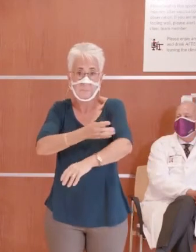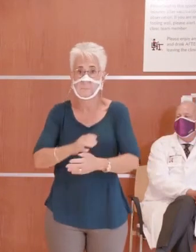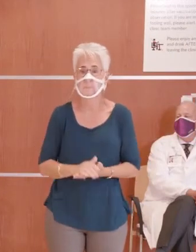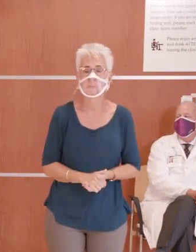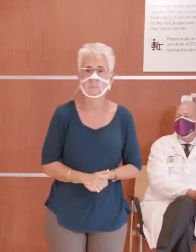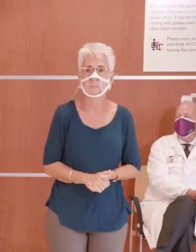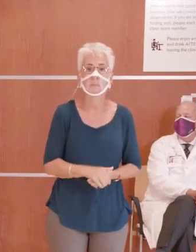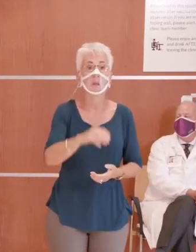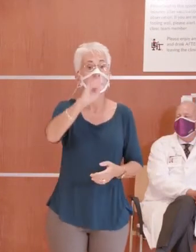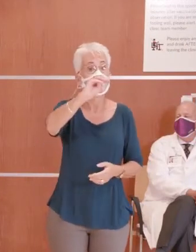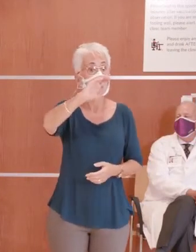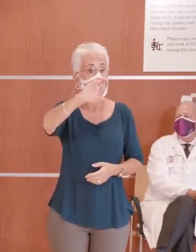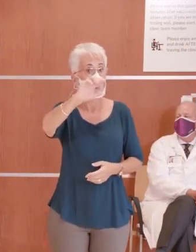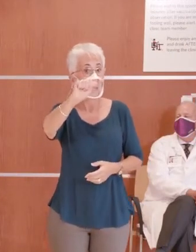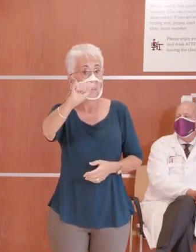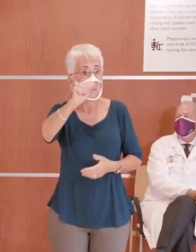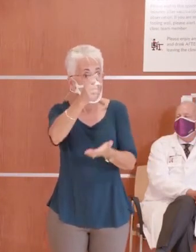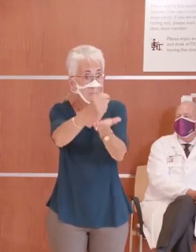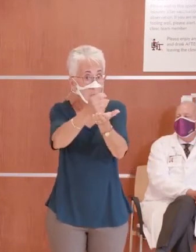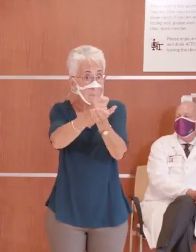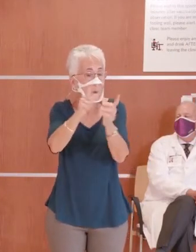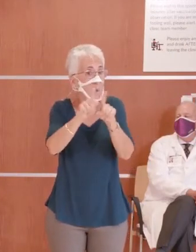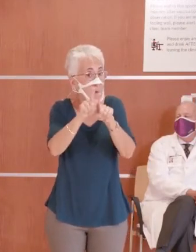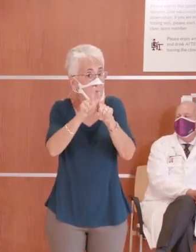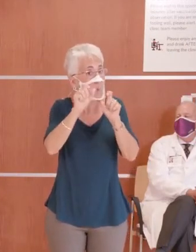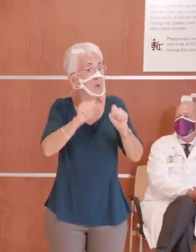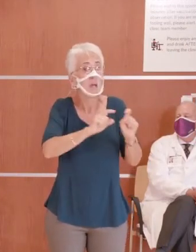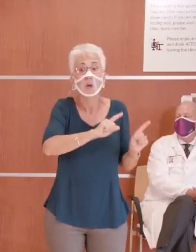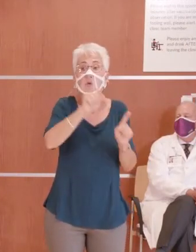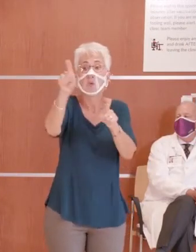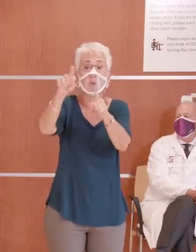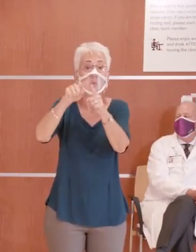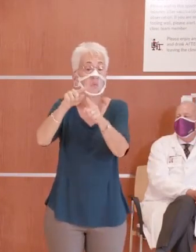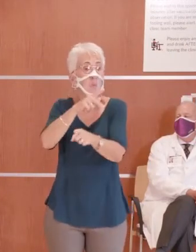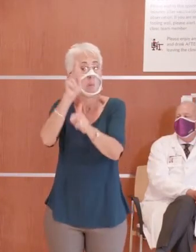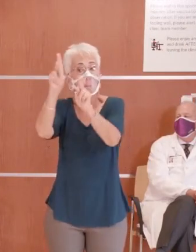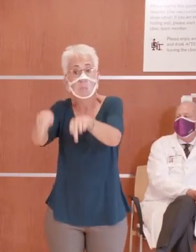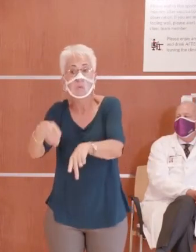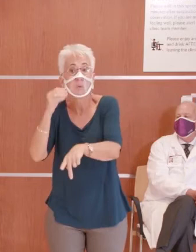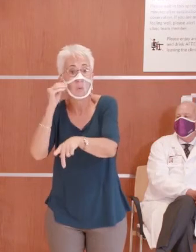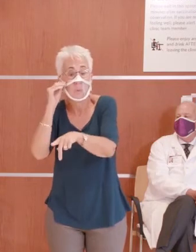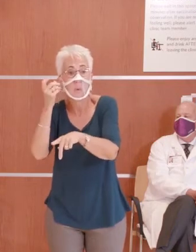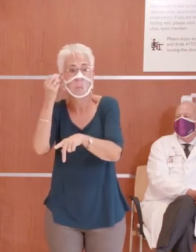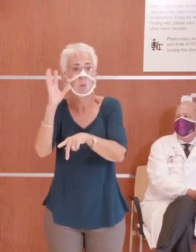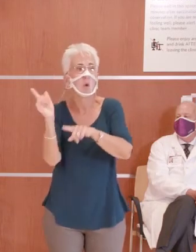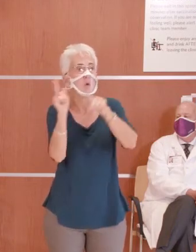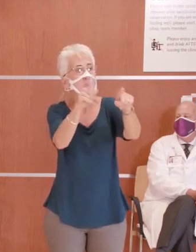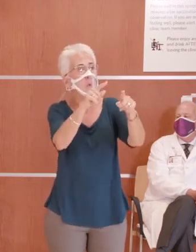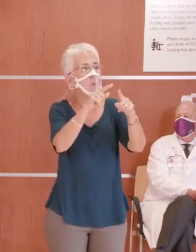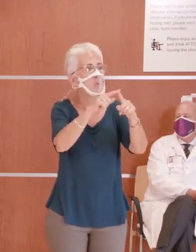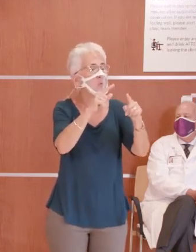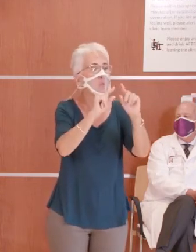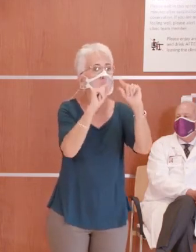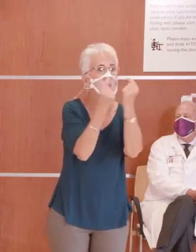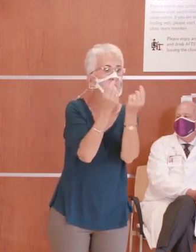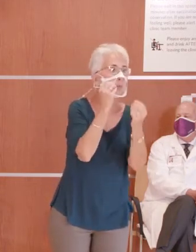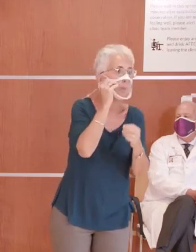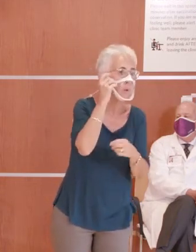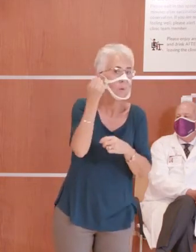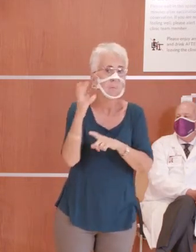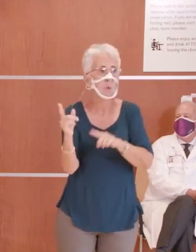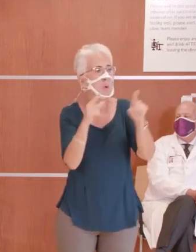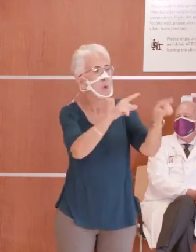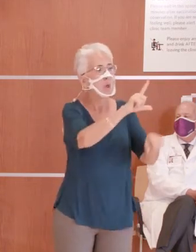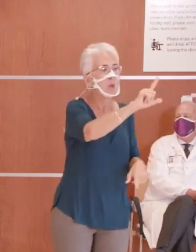We also bring monoclonal antibody therapy directly to patients' homes, to patients that are in behavioral health centers, or to patients that are in long-term